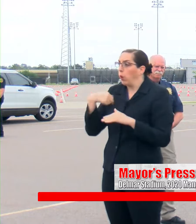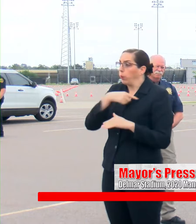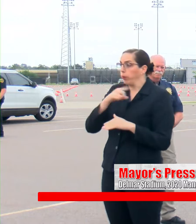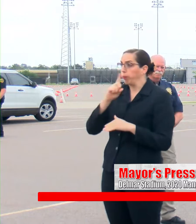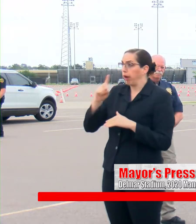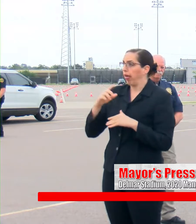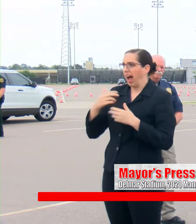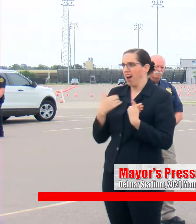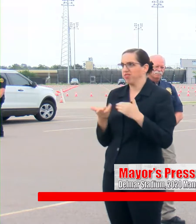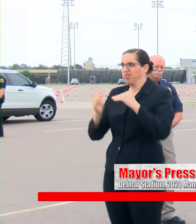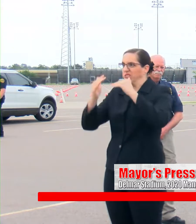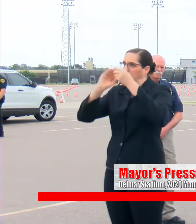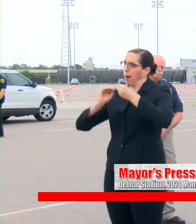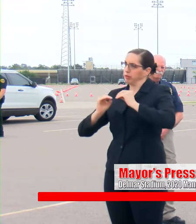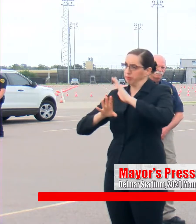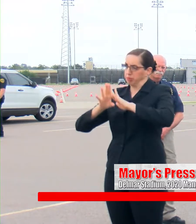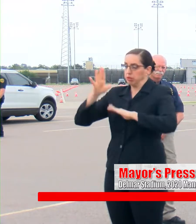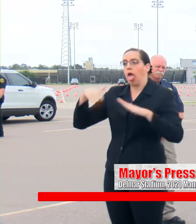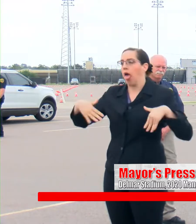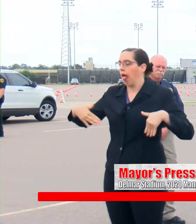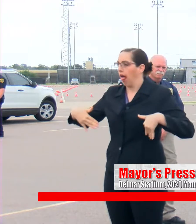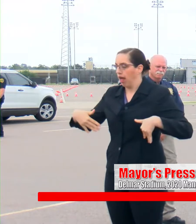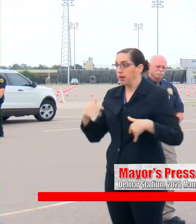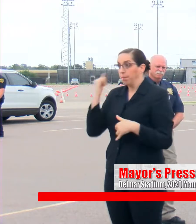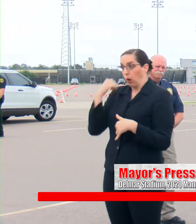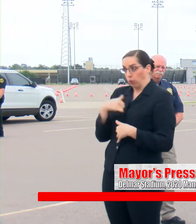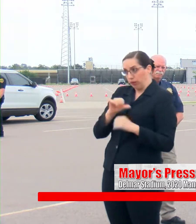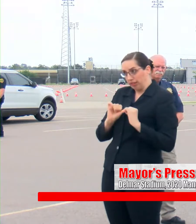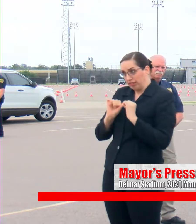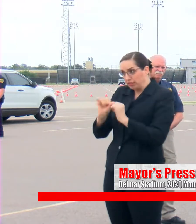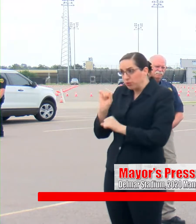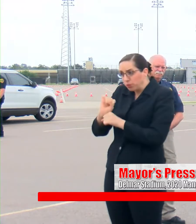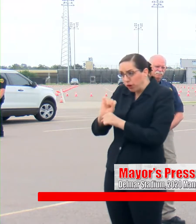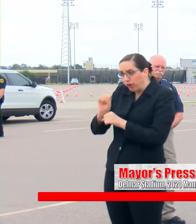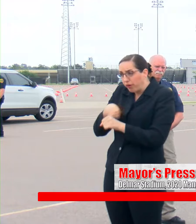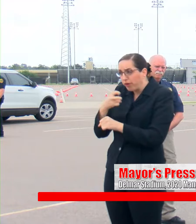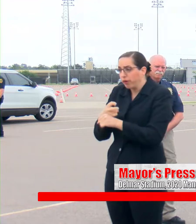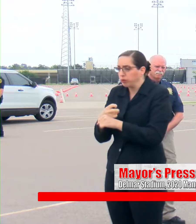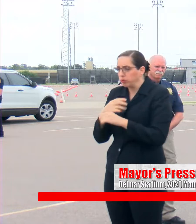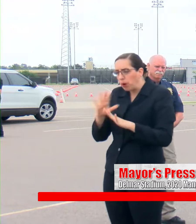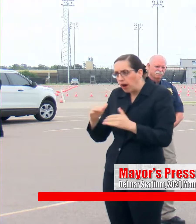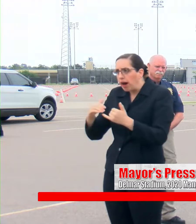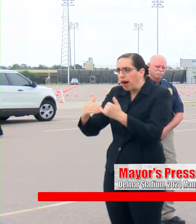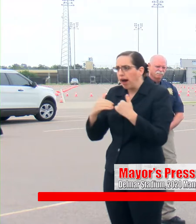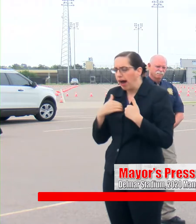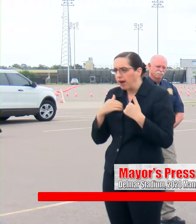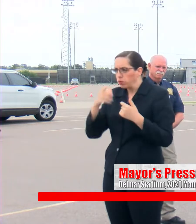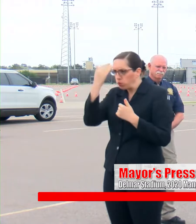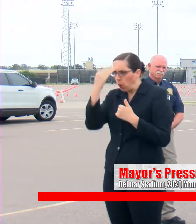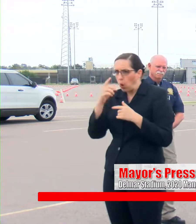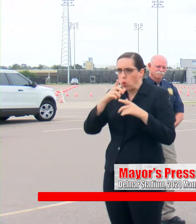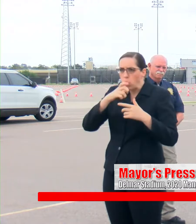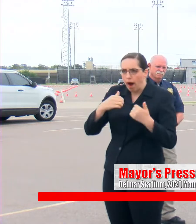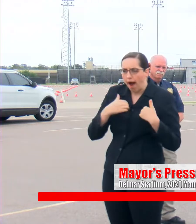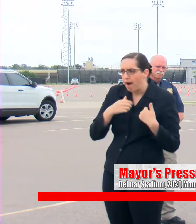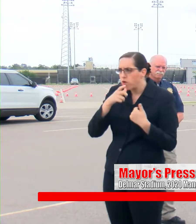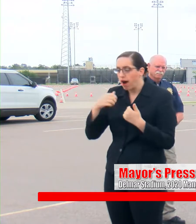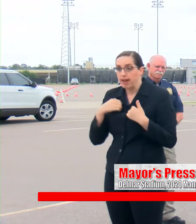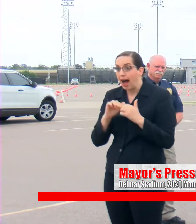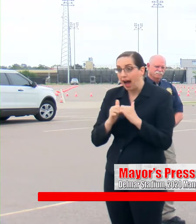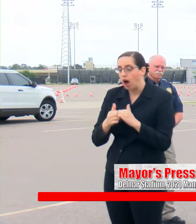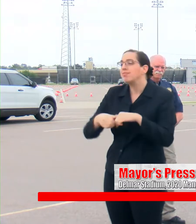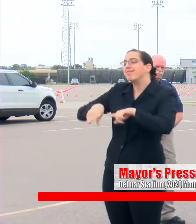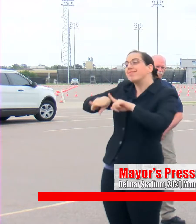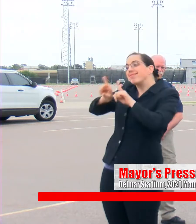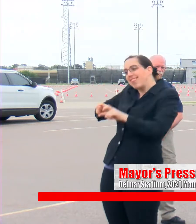epicenter. If we are to continue our work and be able to have a basis of diagnosis, which is the testing,